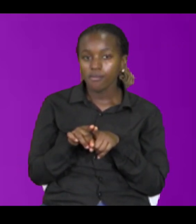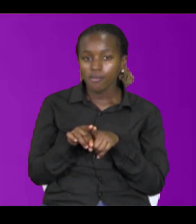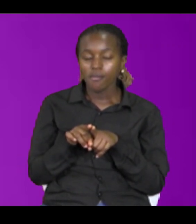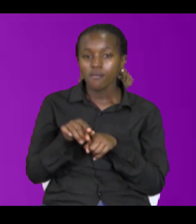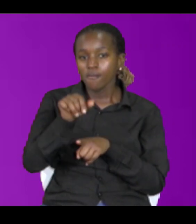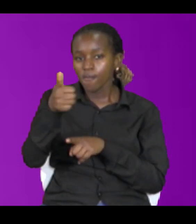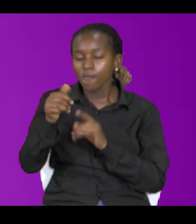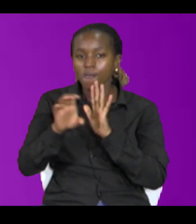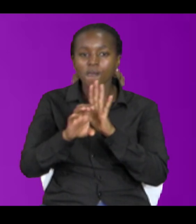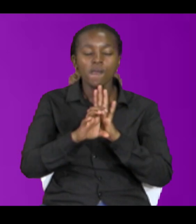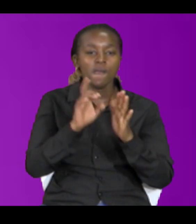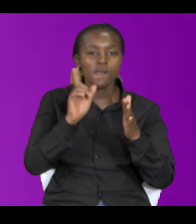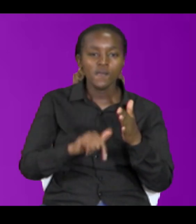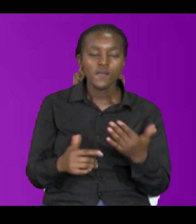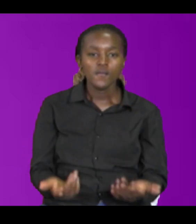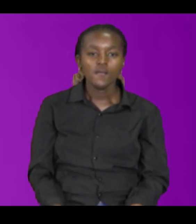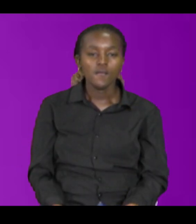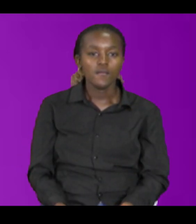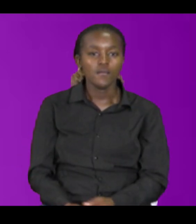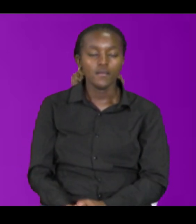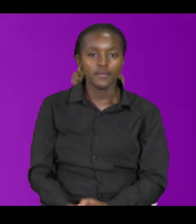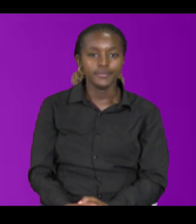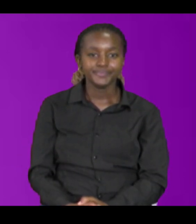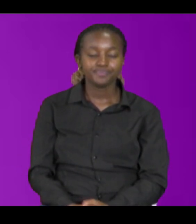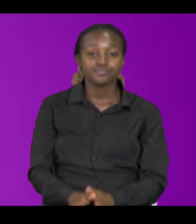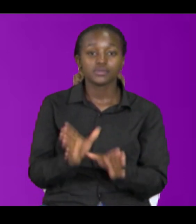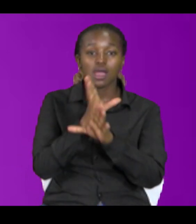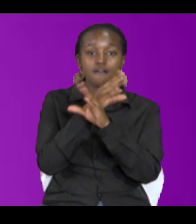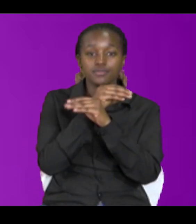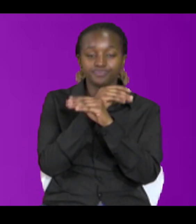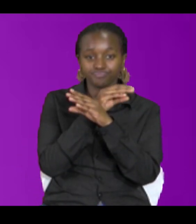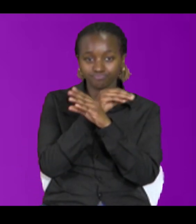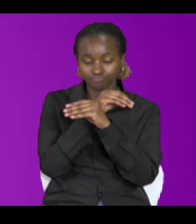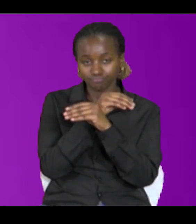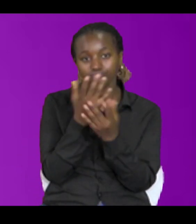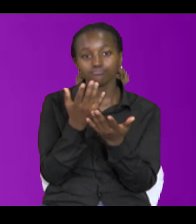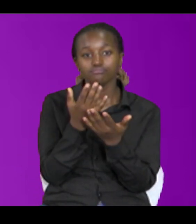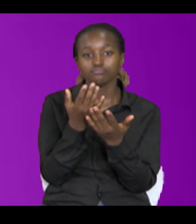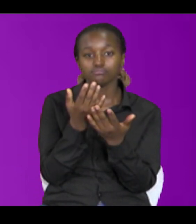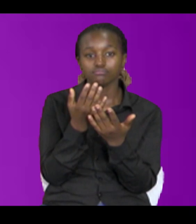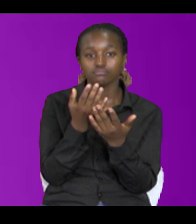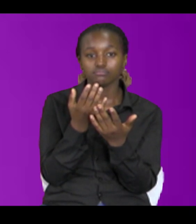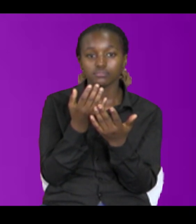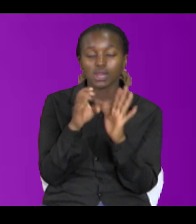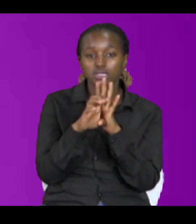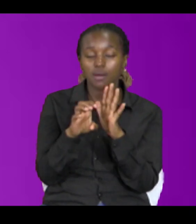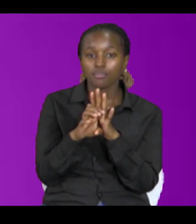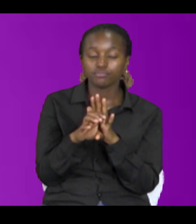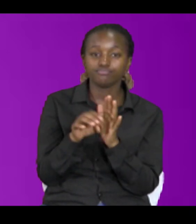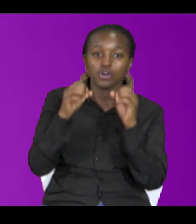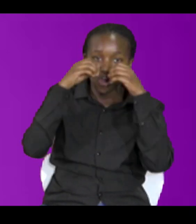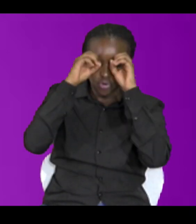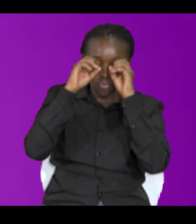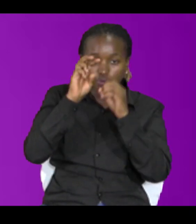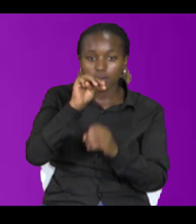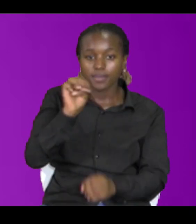use another example of the video conferencing tools like the Google Meet